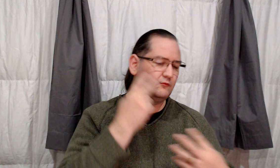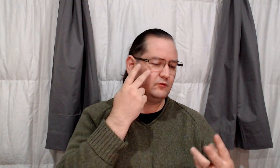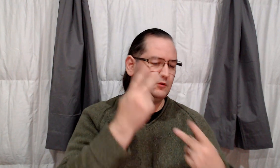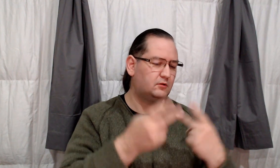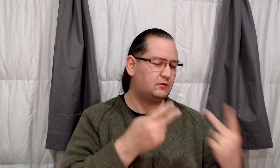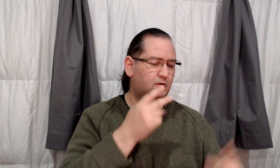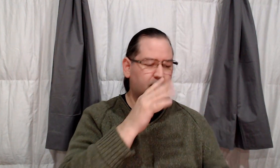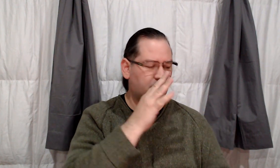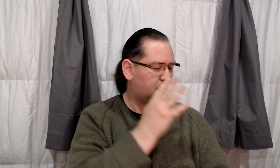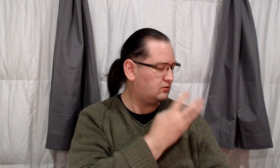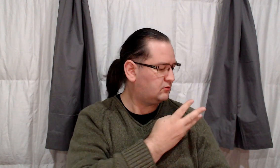feelings,